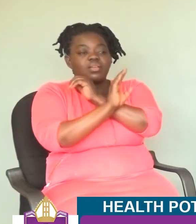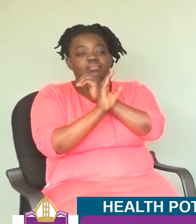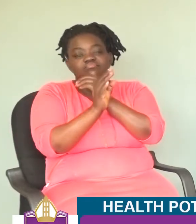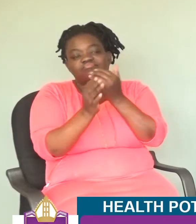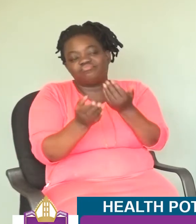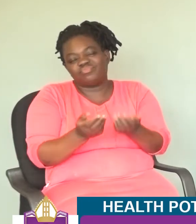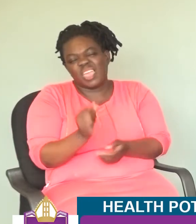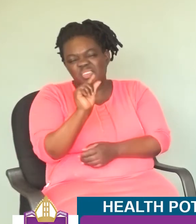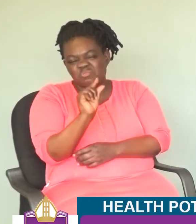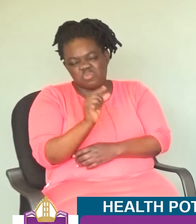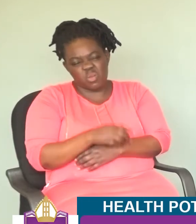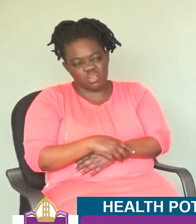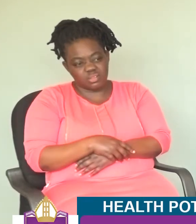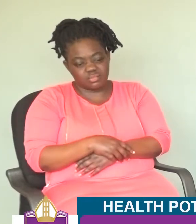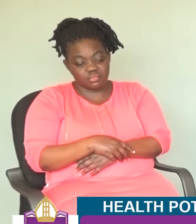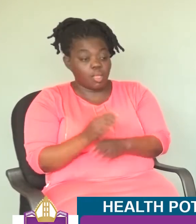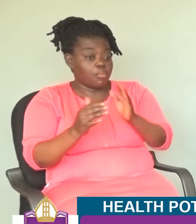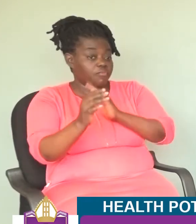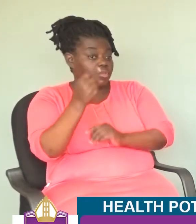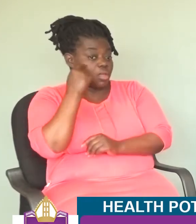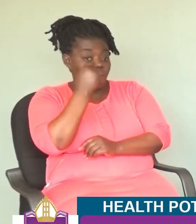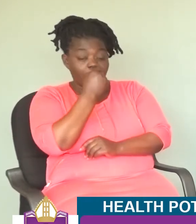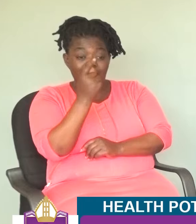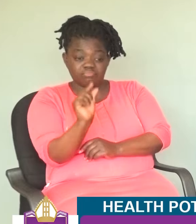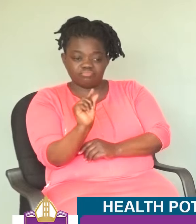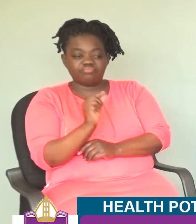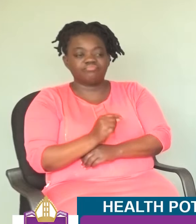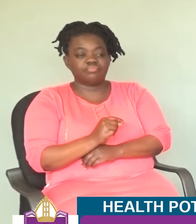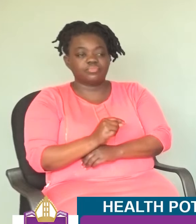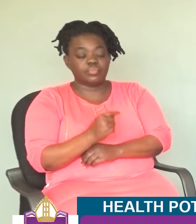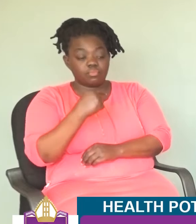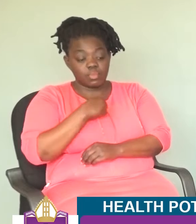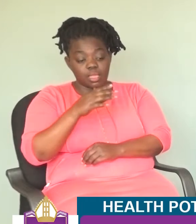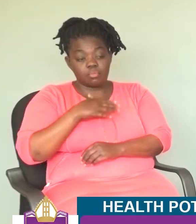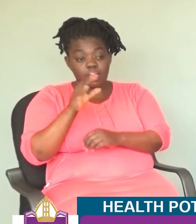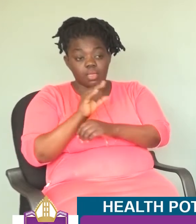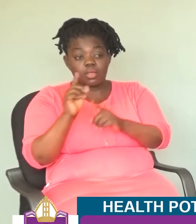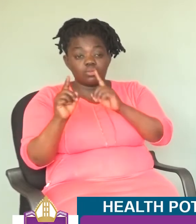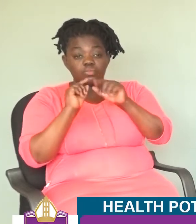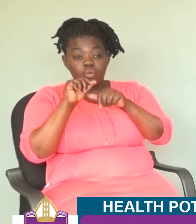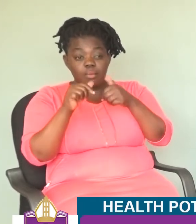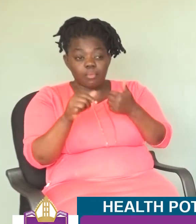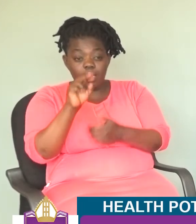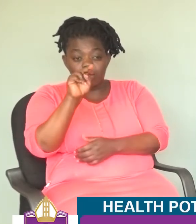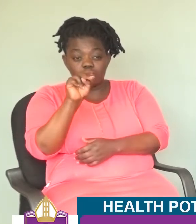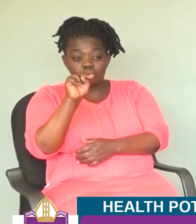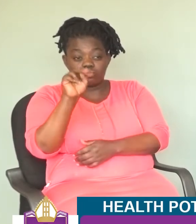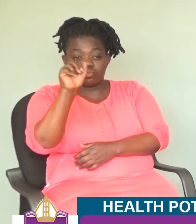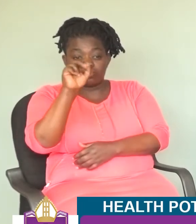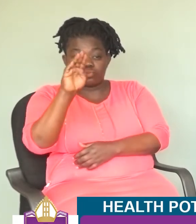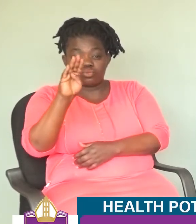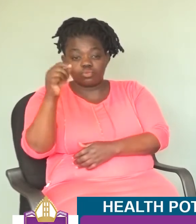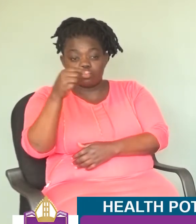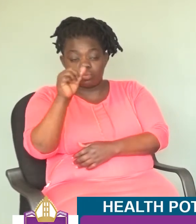short of eye professionals. Mm. And so me and my colleague, Dr. Naomi Nsubga, we